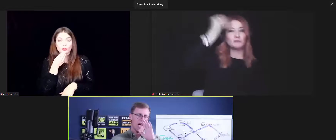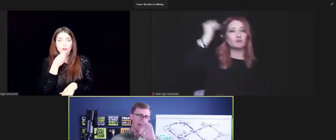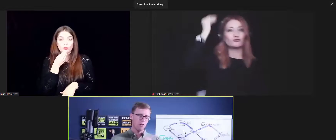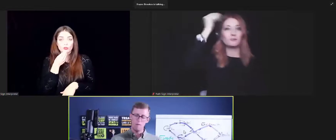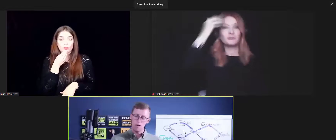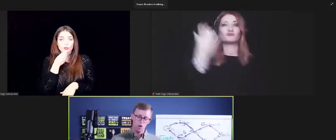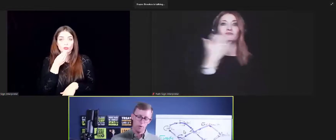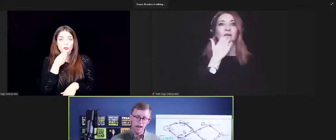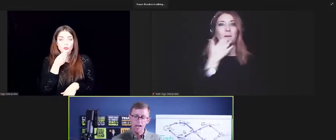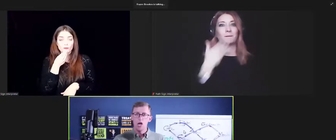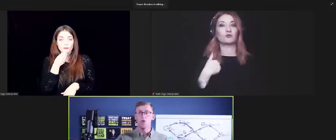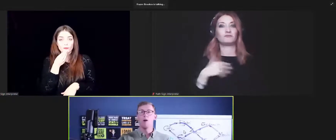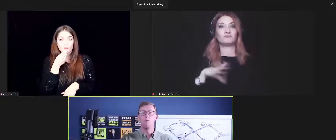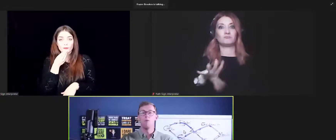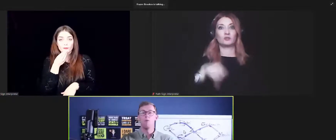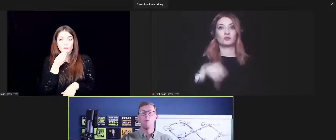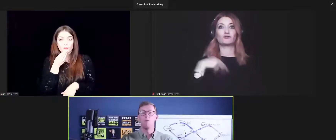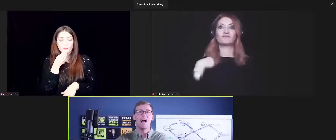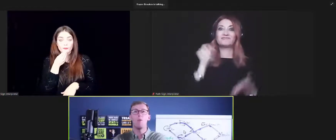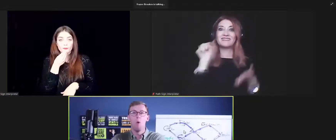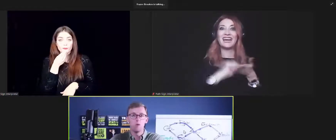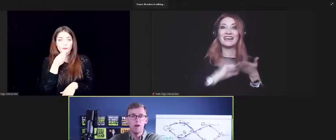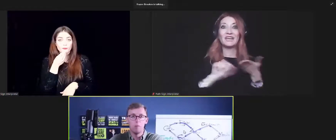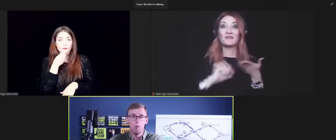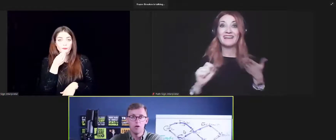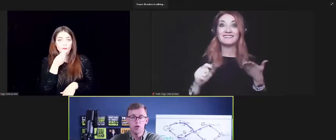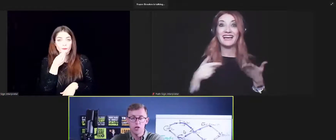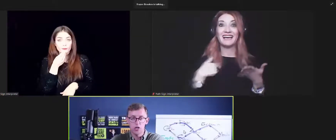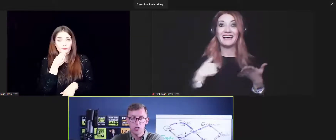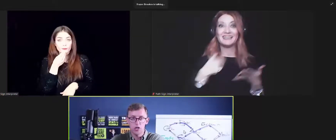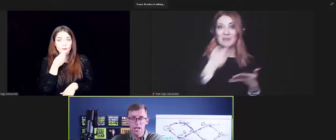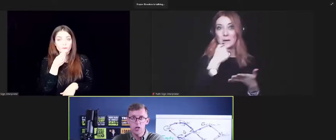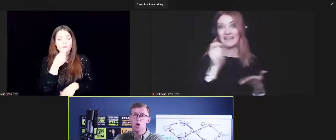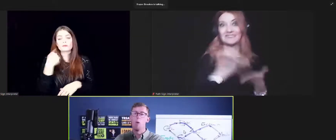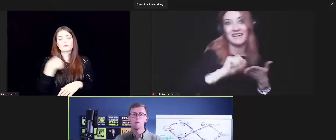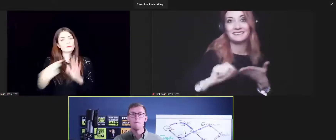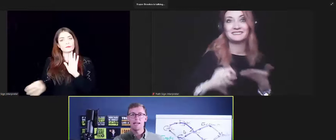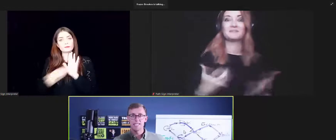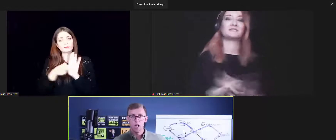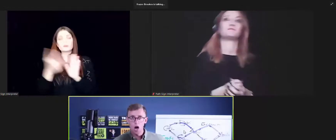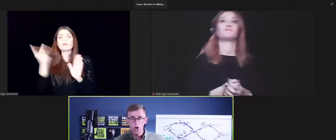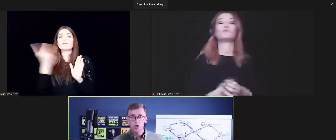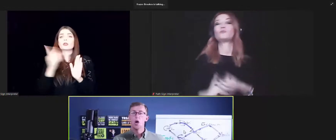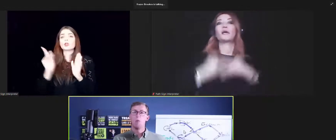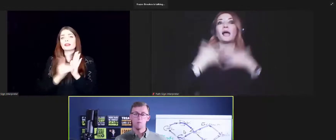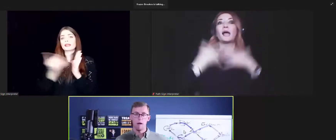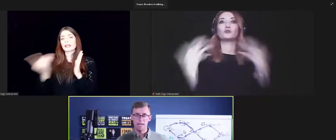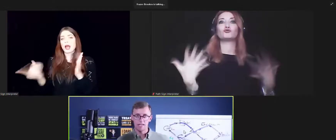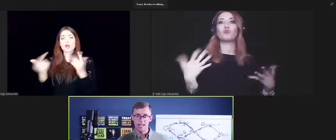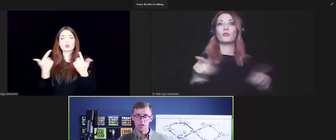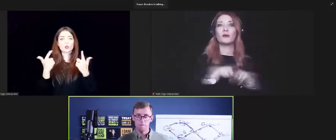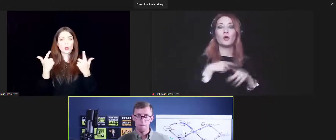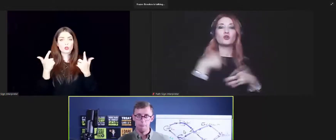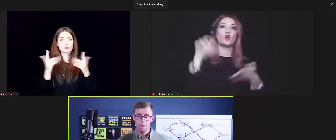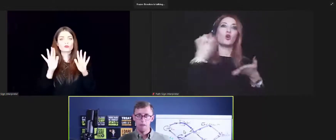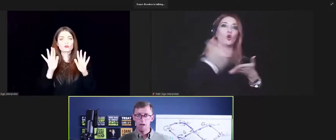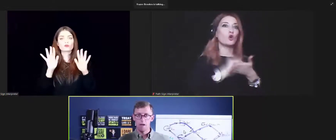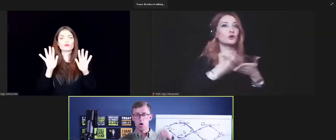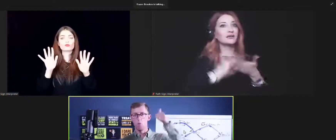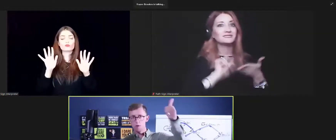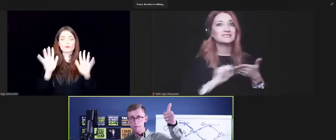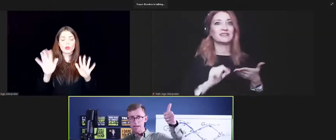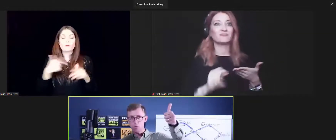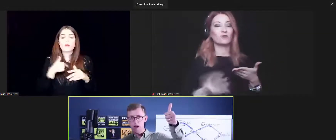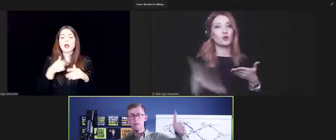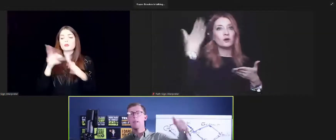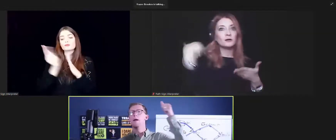I just make sure I put it in. So I'll write down what was my number one success, what was my biggest loss, what was my biggest lesson. So what was my